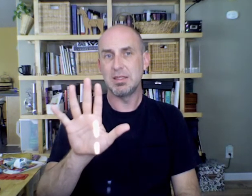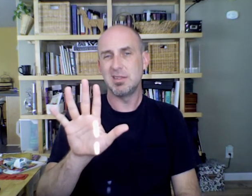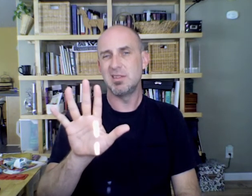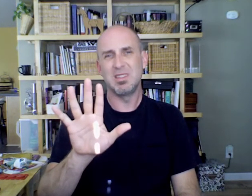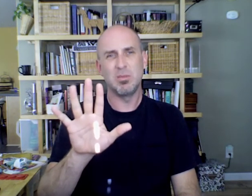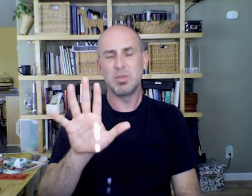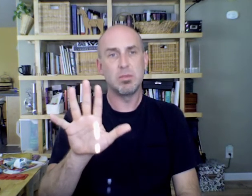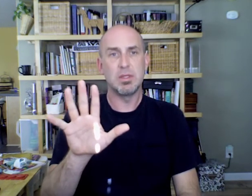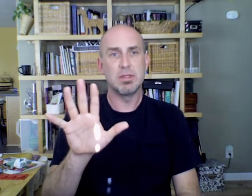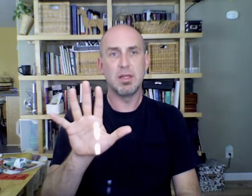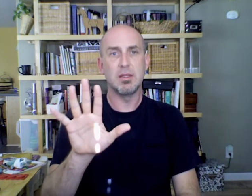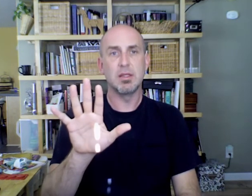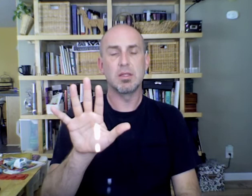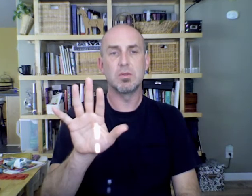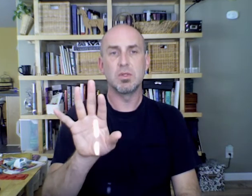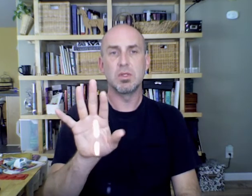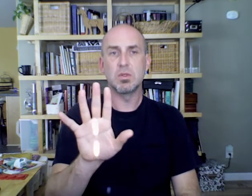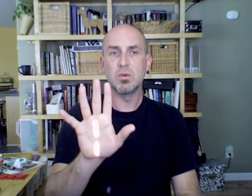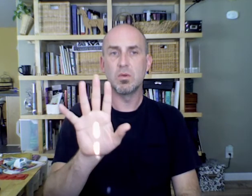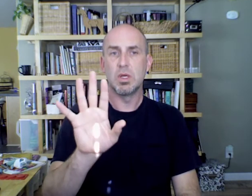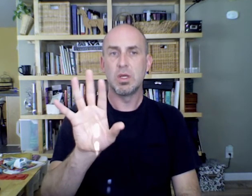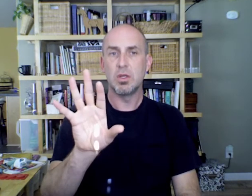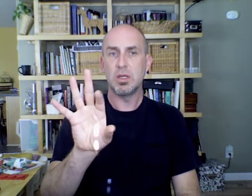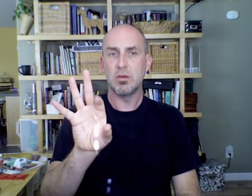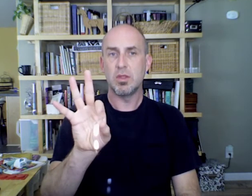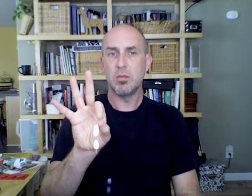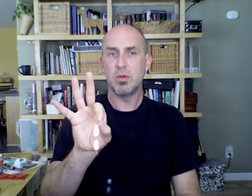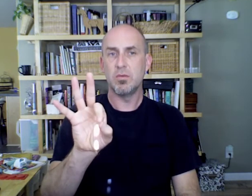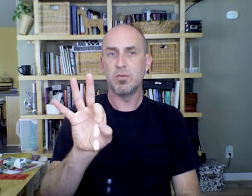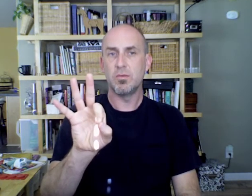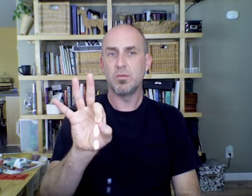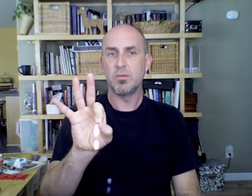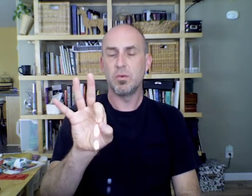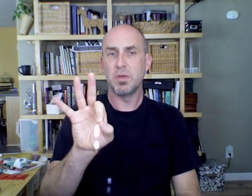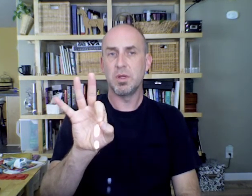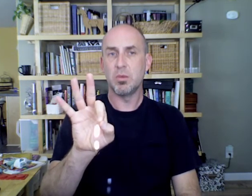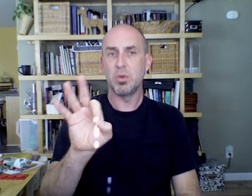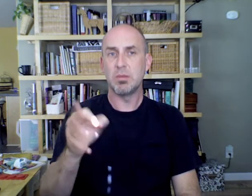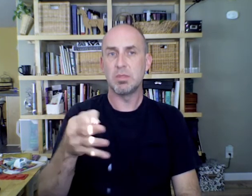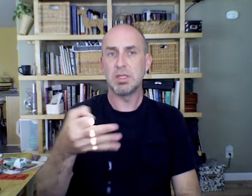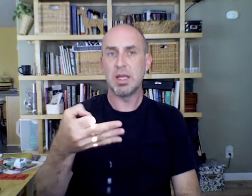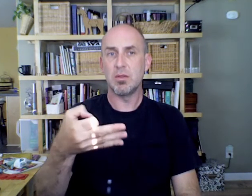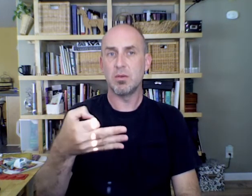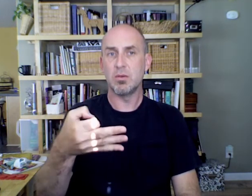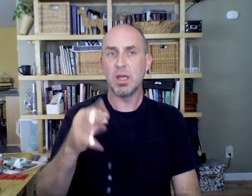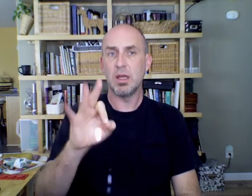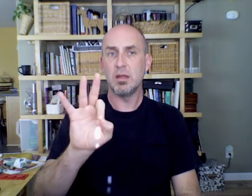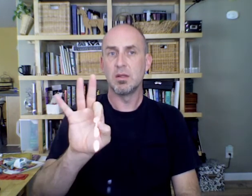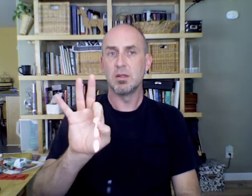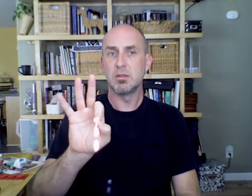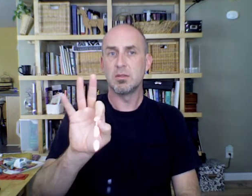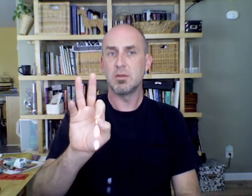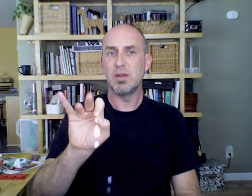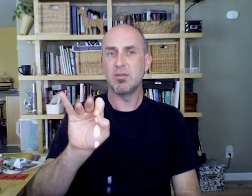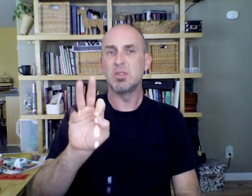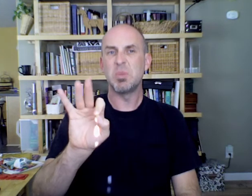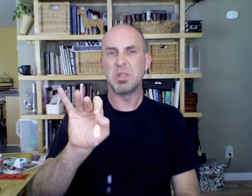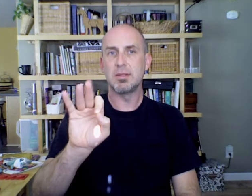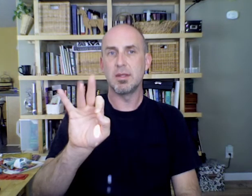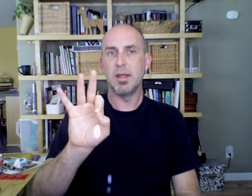just seems to be the sign that the kids are using at school. Take your thumb and your forefinger and put them together, okay? So you have what's basically an